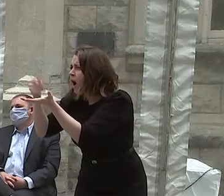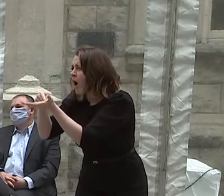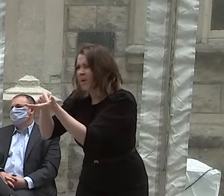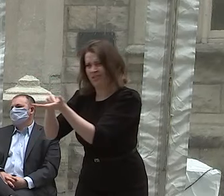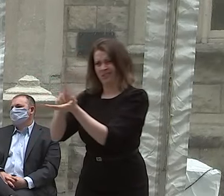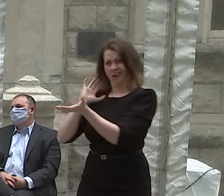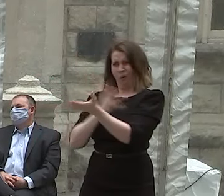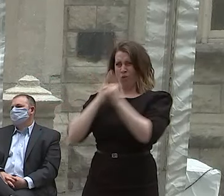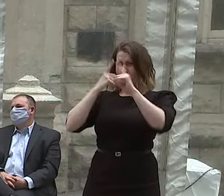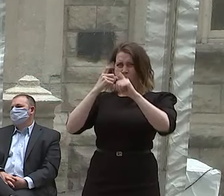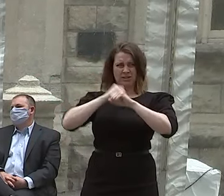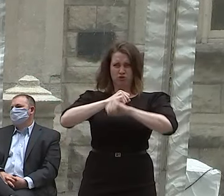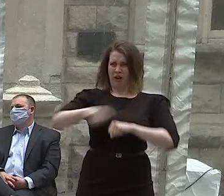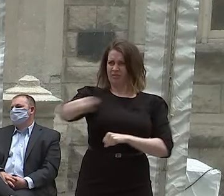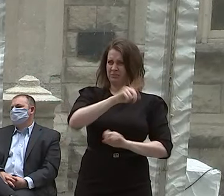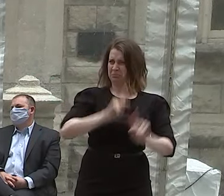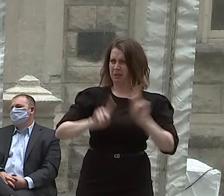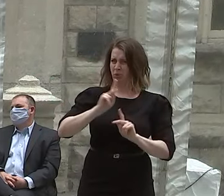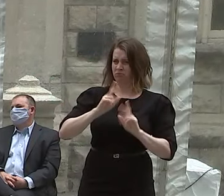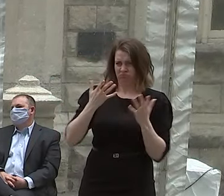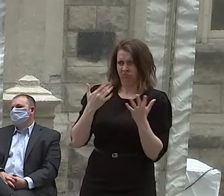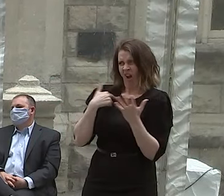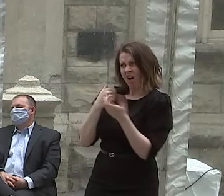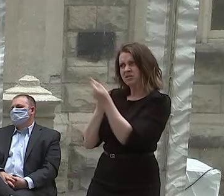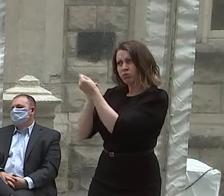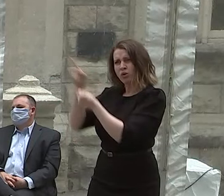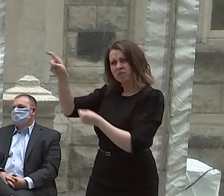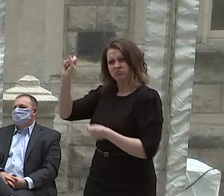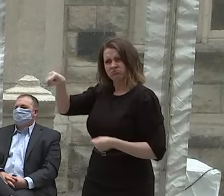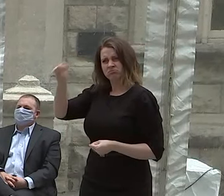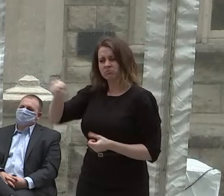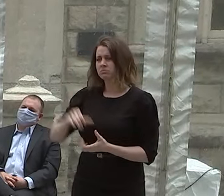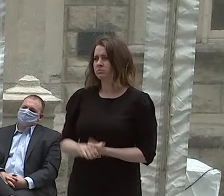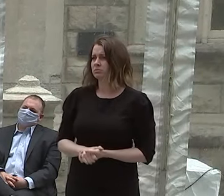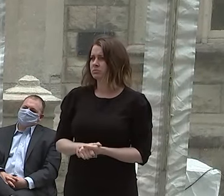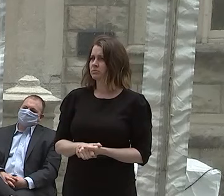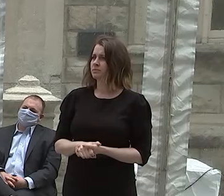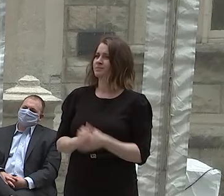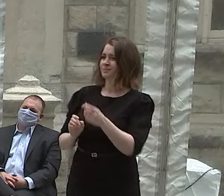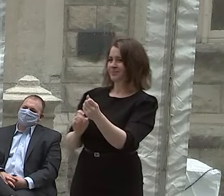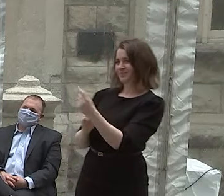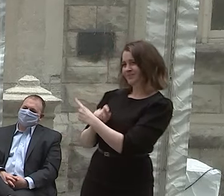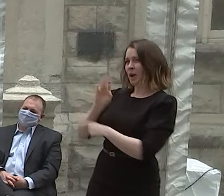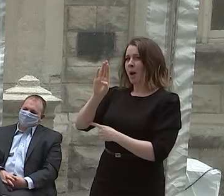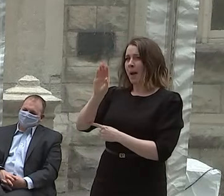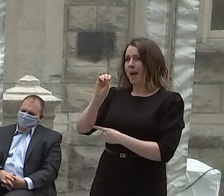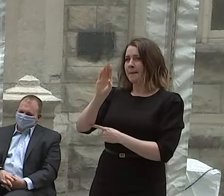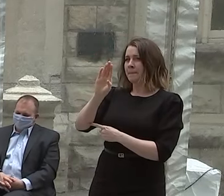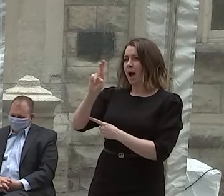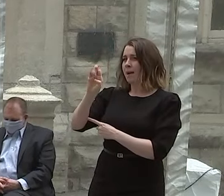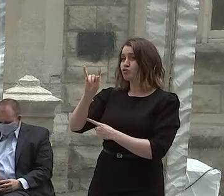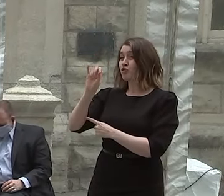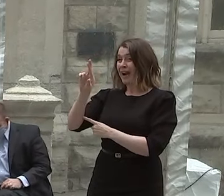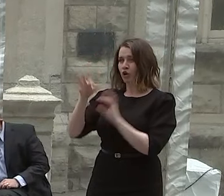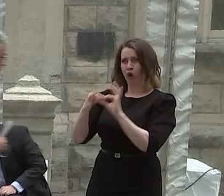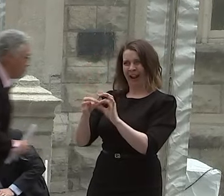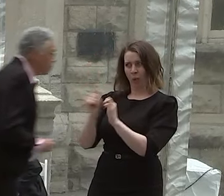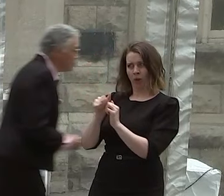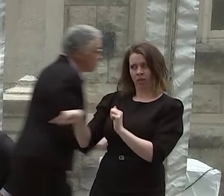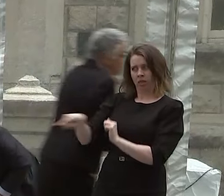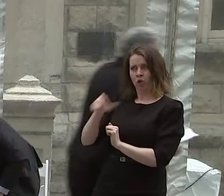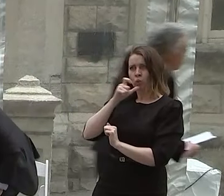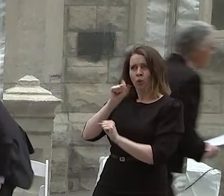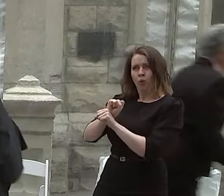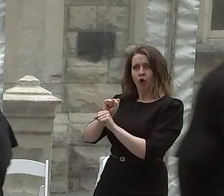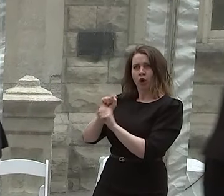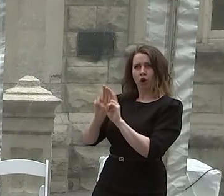terrible impact of this pandemic, and of course I agree with them. One more question for Bob Ryder, please, from union workers. I just